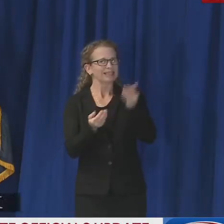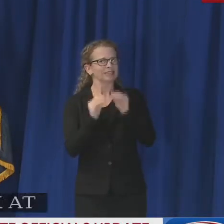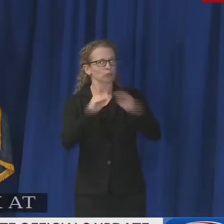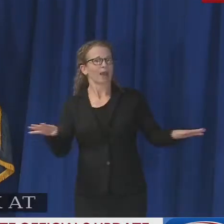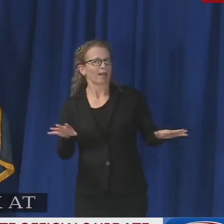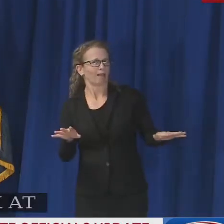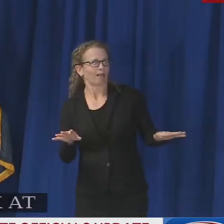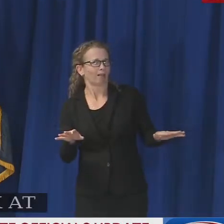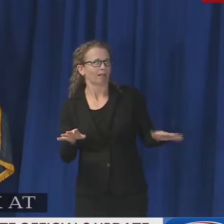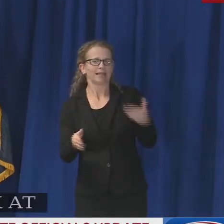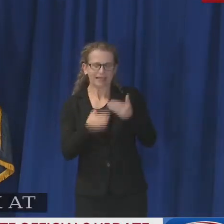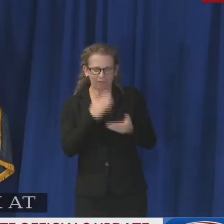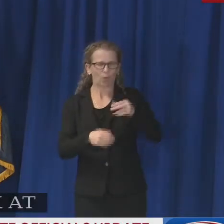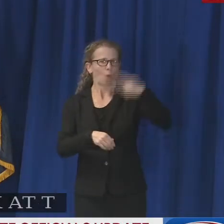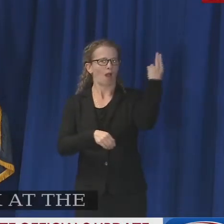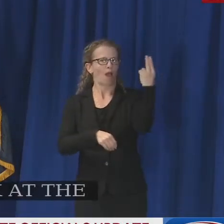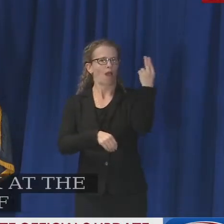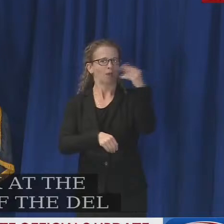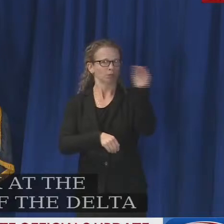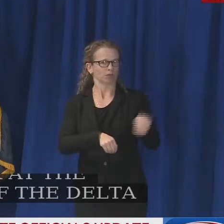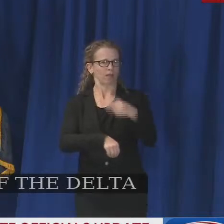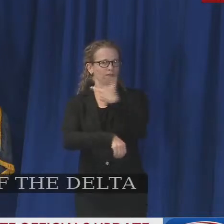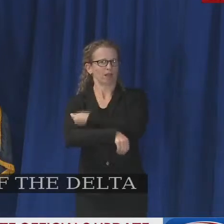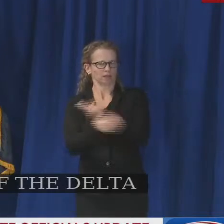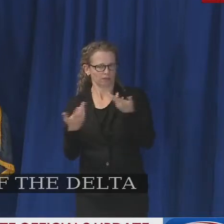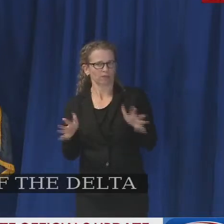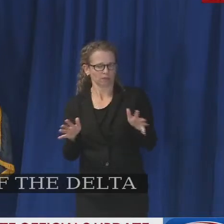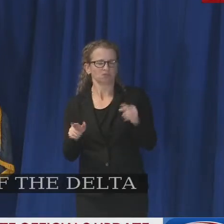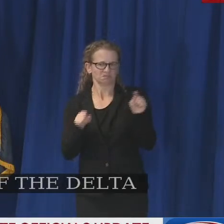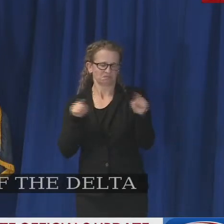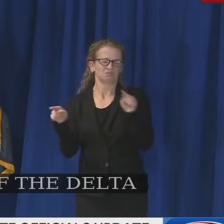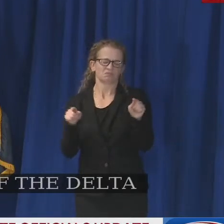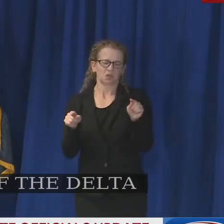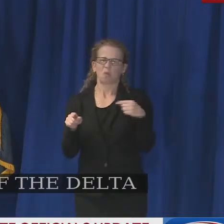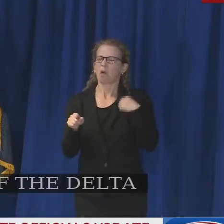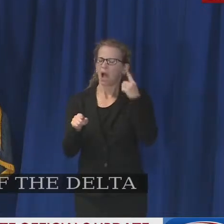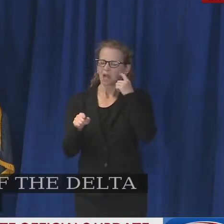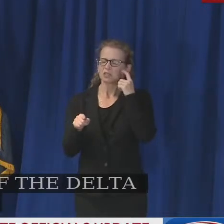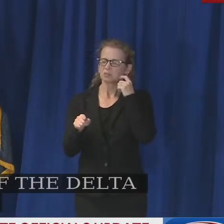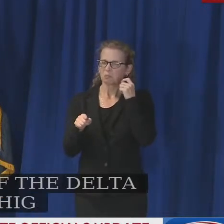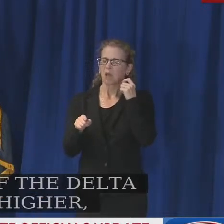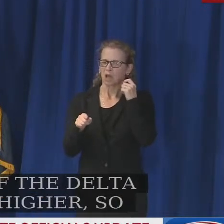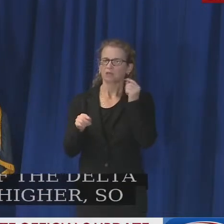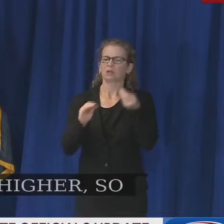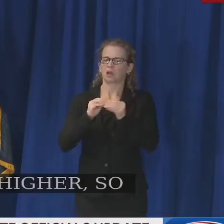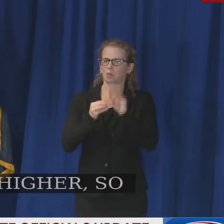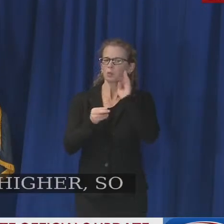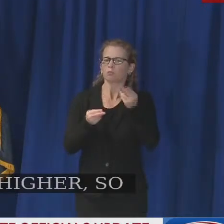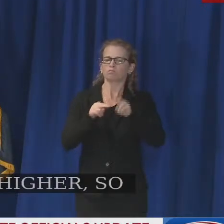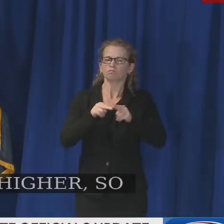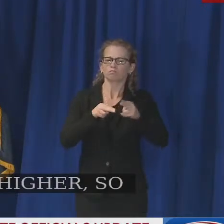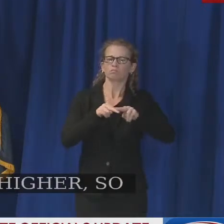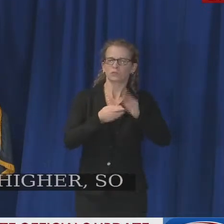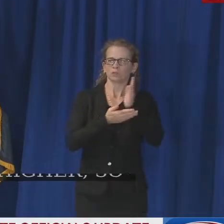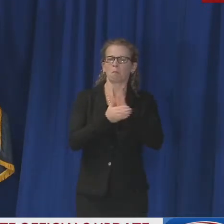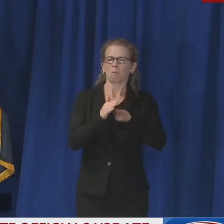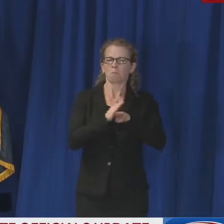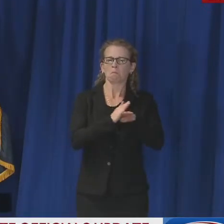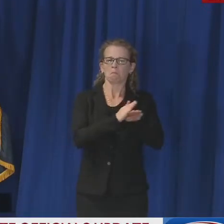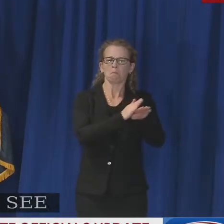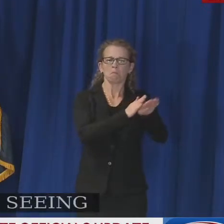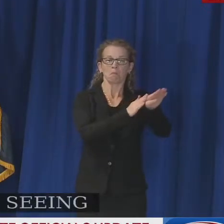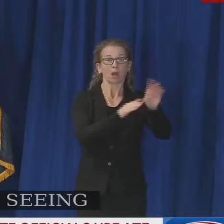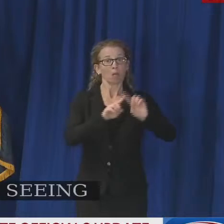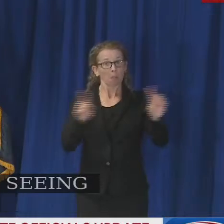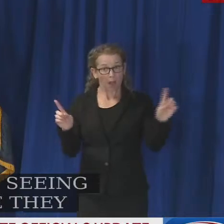why you're seeing numbers move like they are. And I suspect they'll continue to move in a similar fashion. And again, the more folks we can get vaccinated,